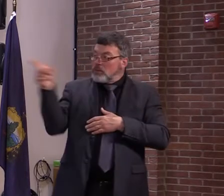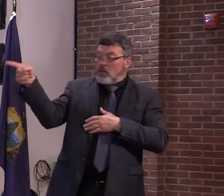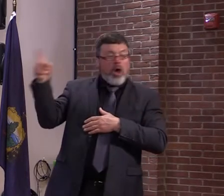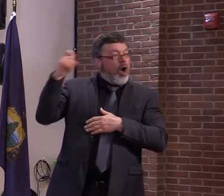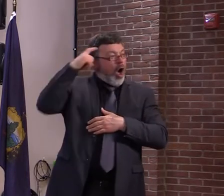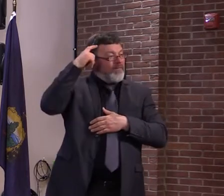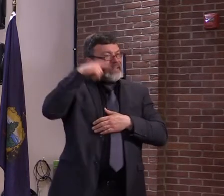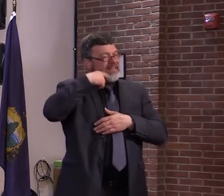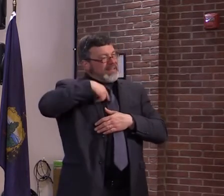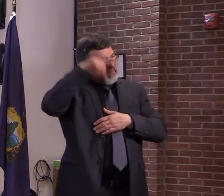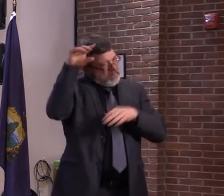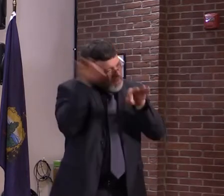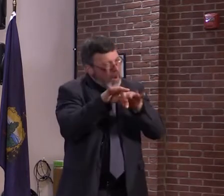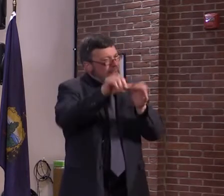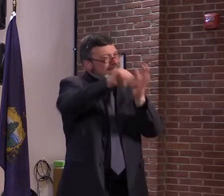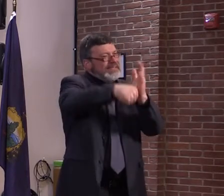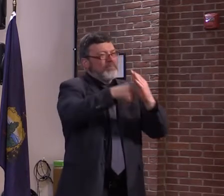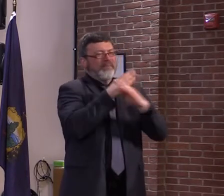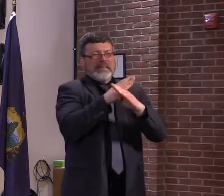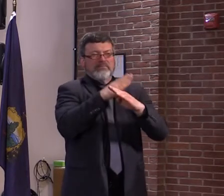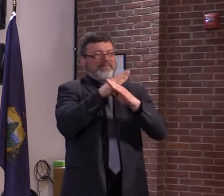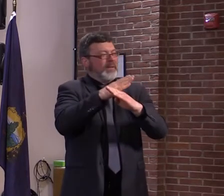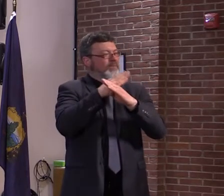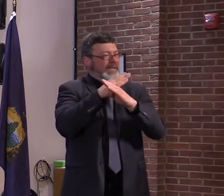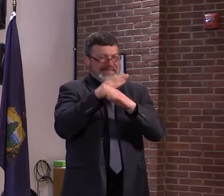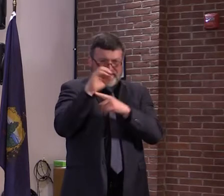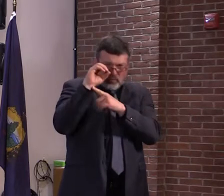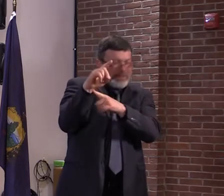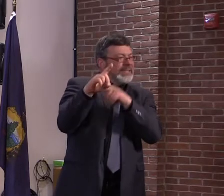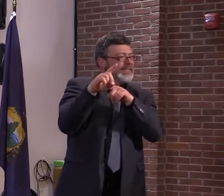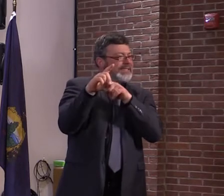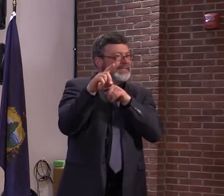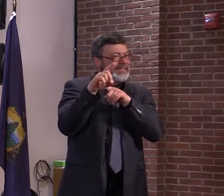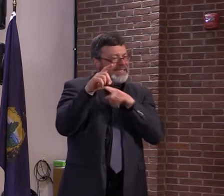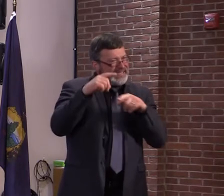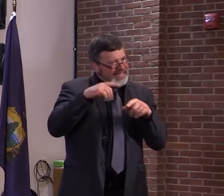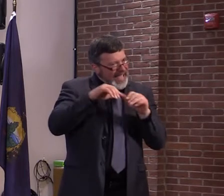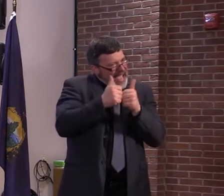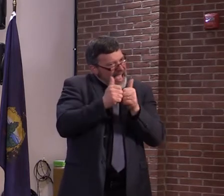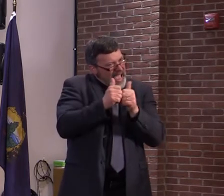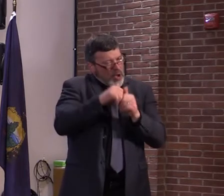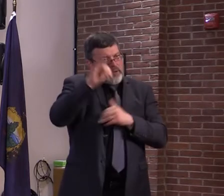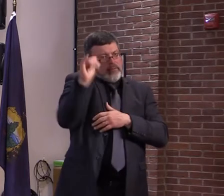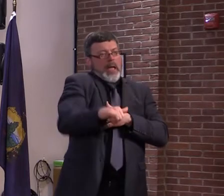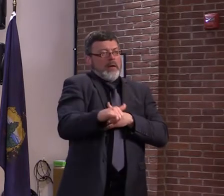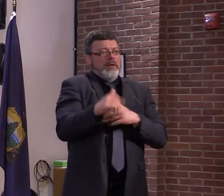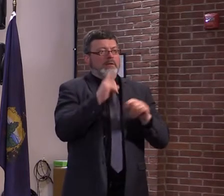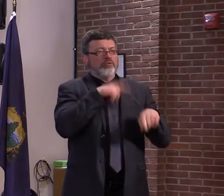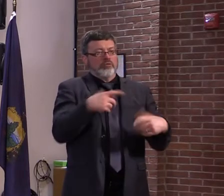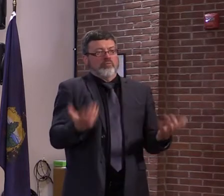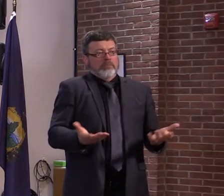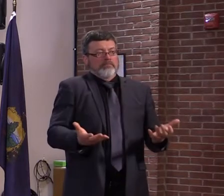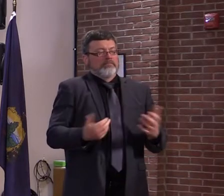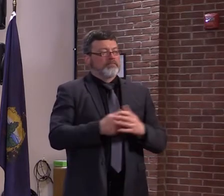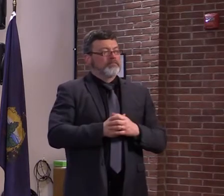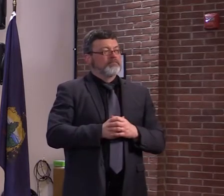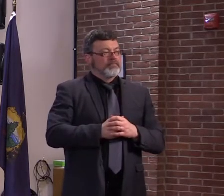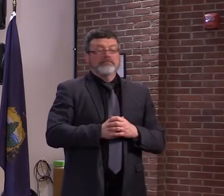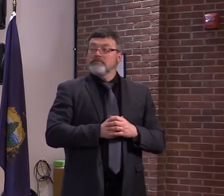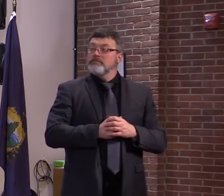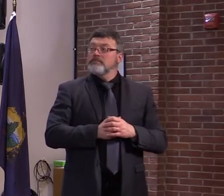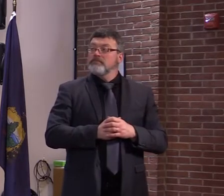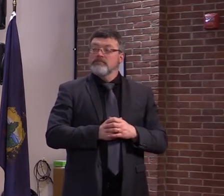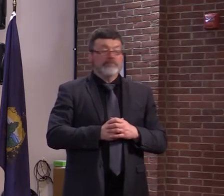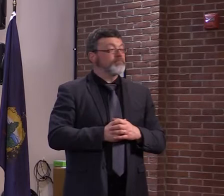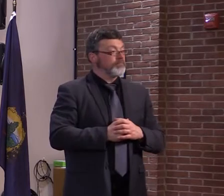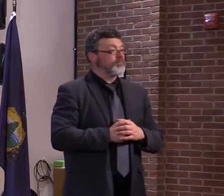of preventing death from a harm reduction standpoint. But some of the proposals that were forwarded as part of the